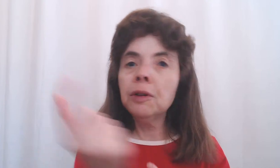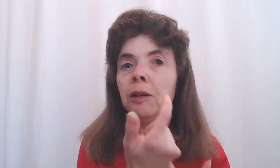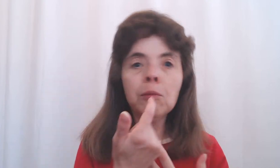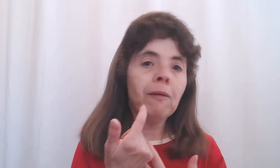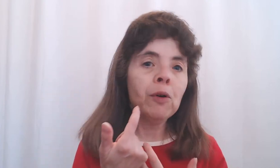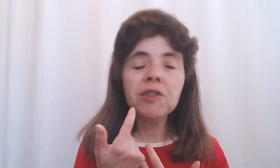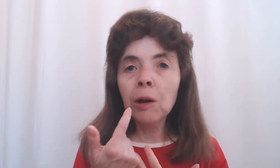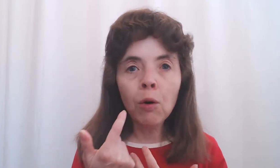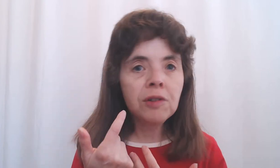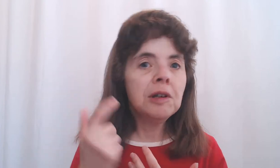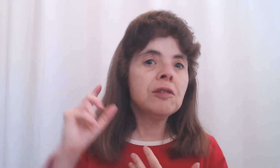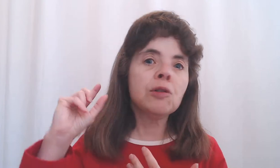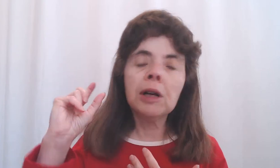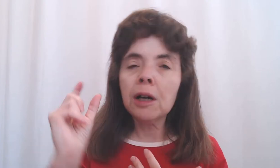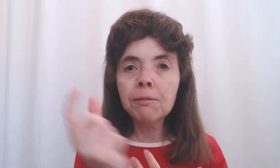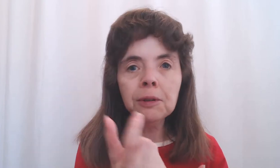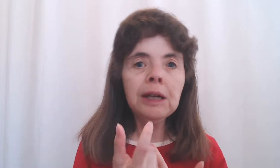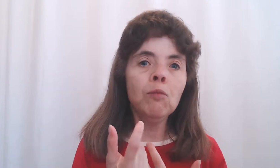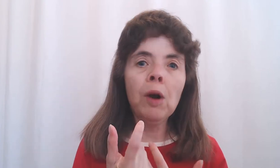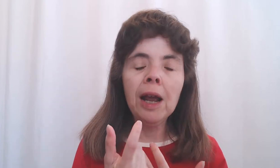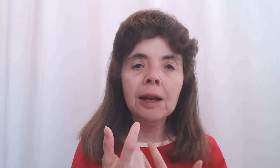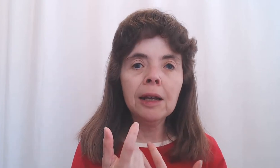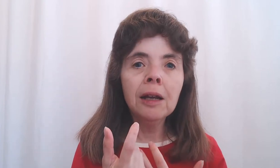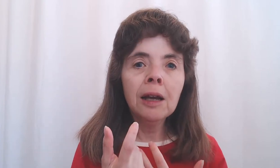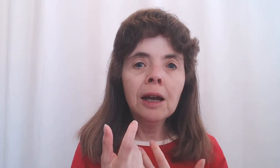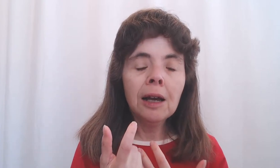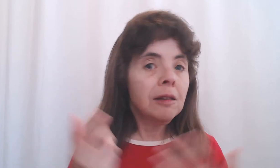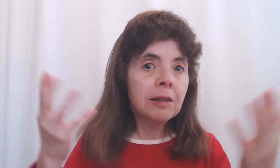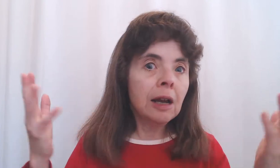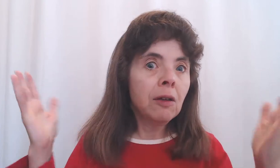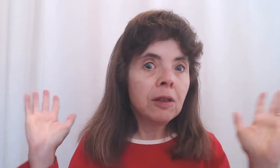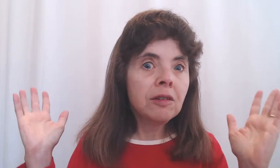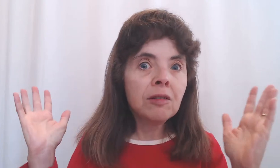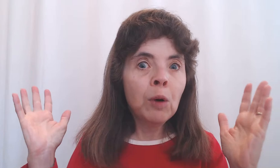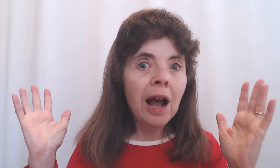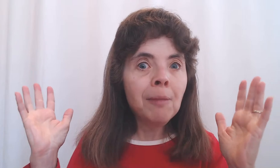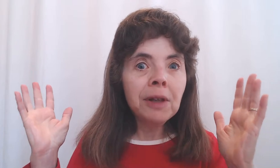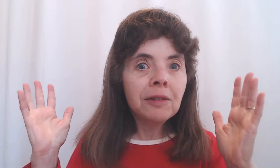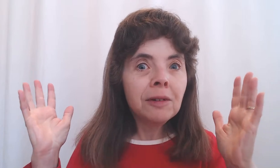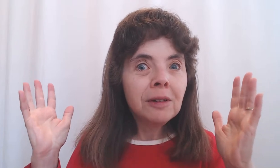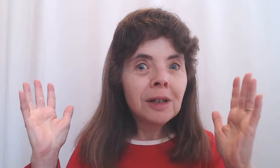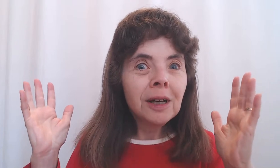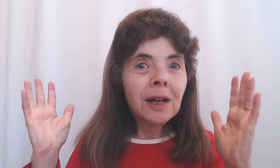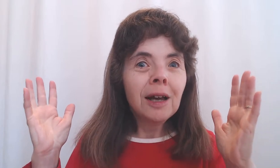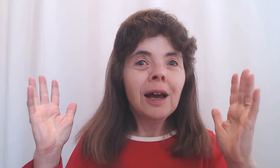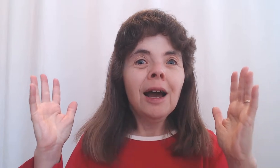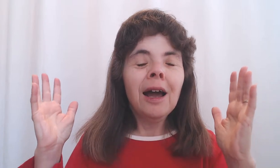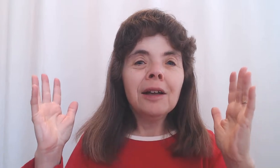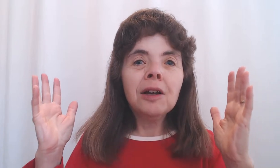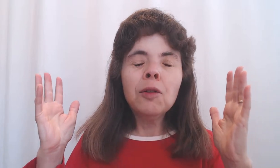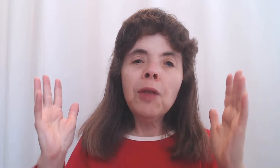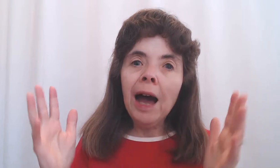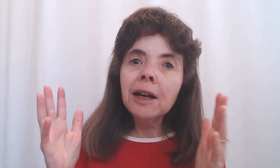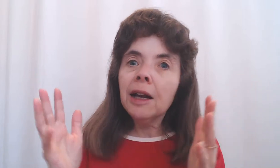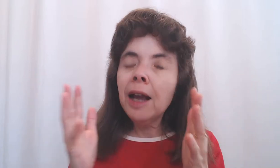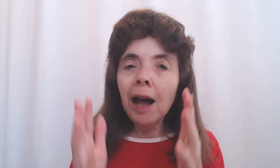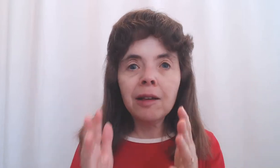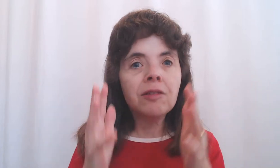completely rehearsing, course, he's doing a complete 180. And he's saying, this is what happened. And that has